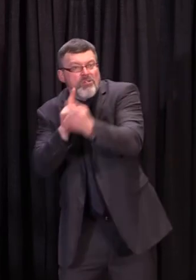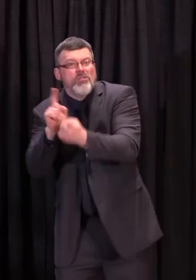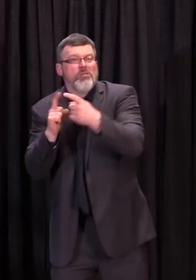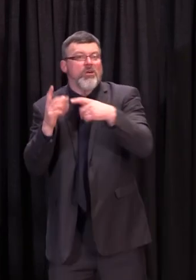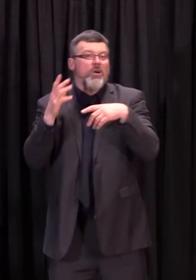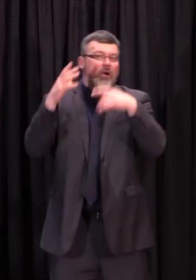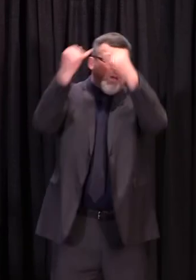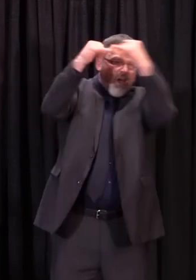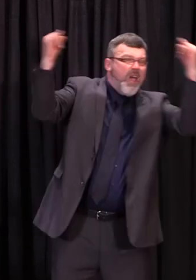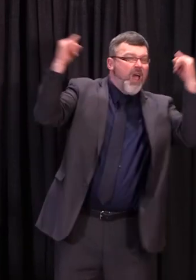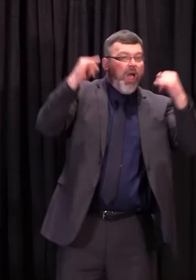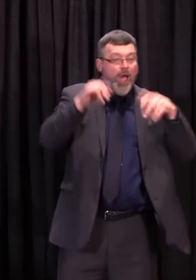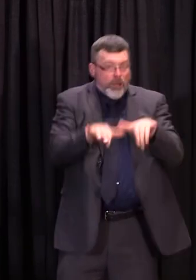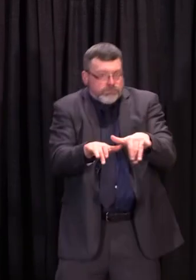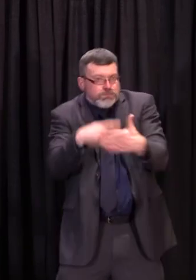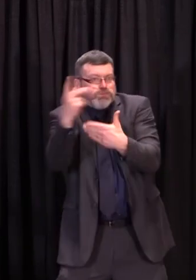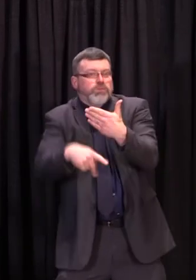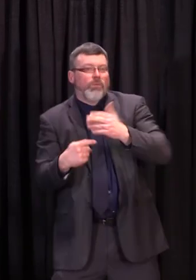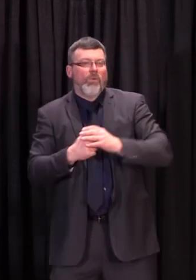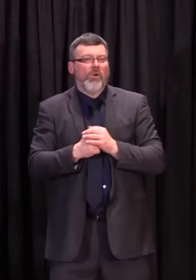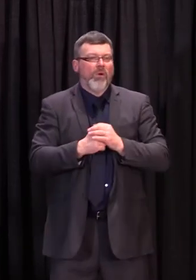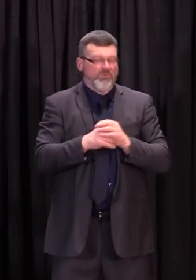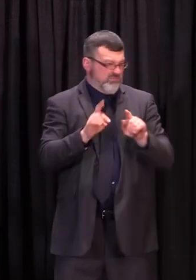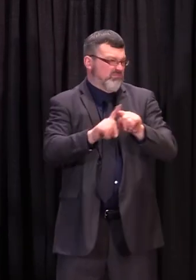And we can improve how we connect